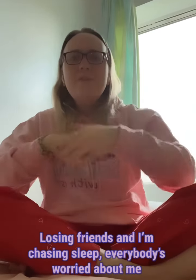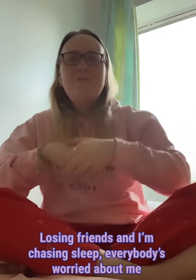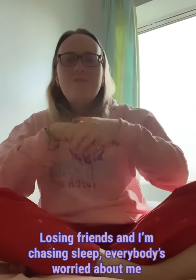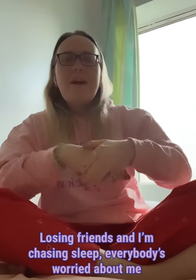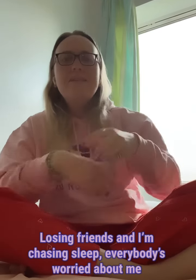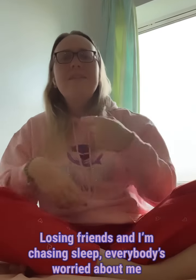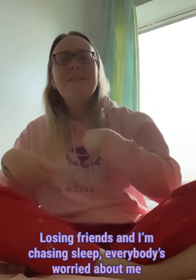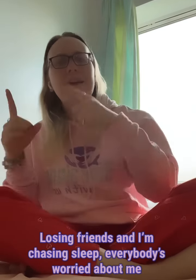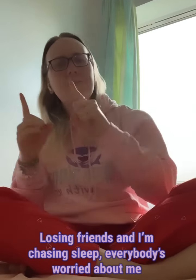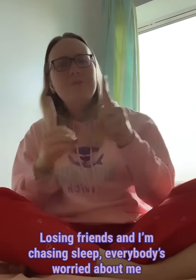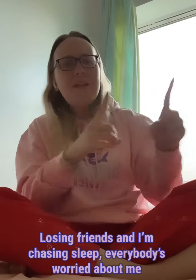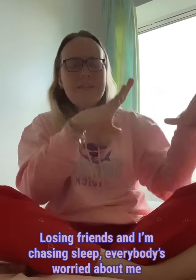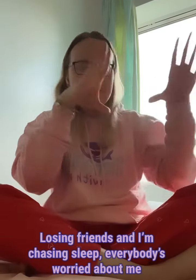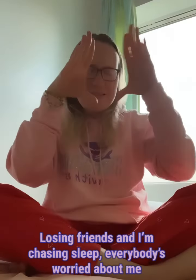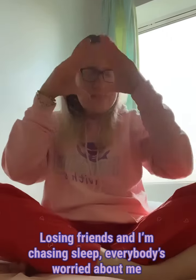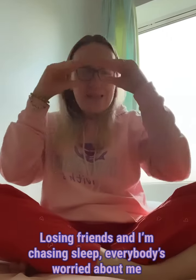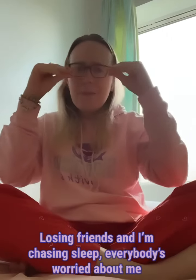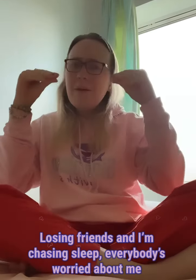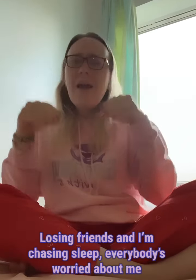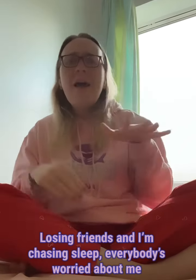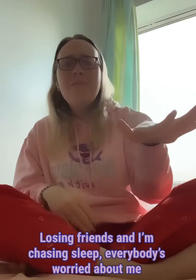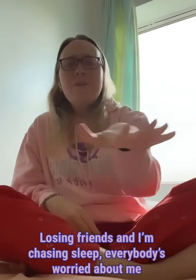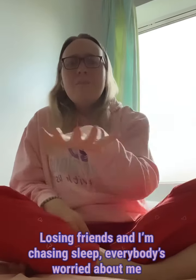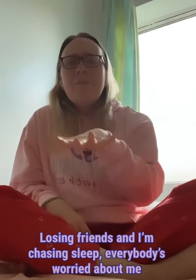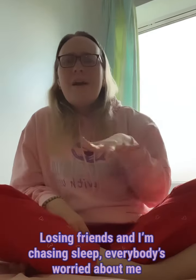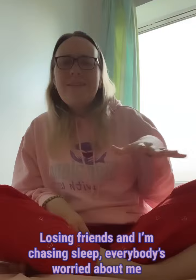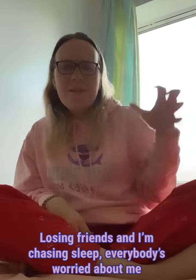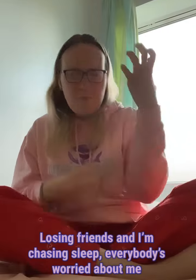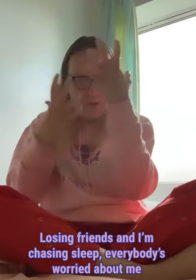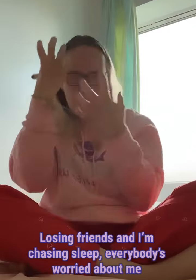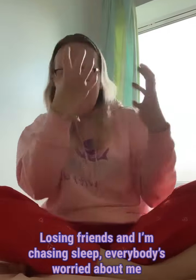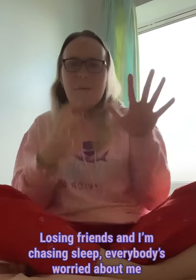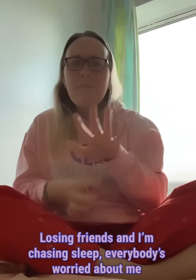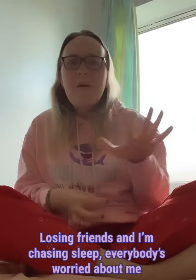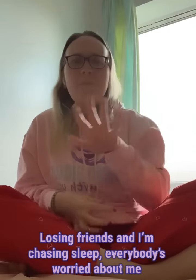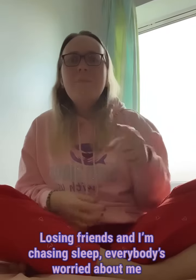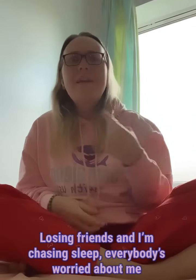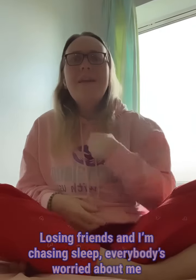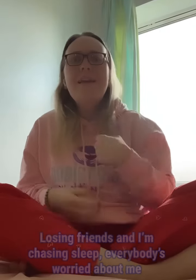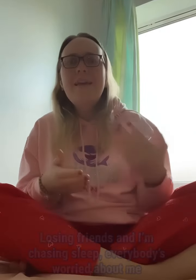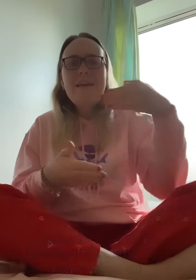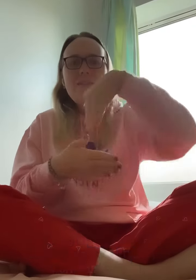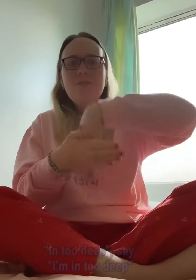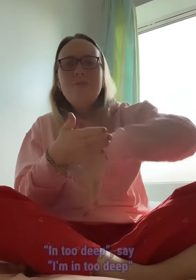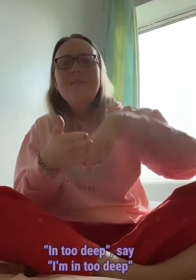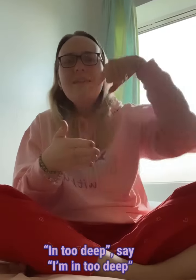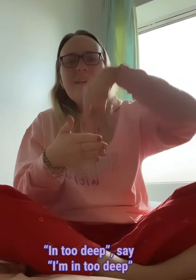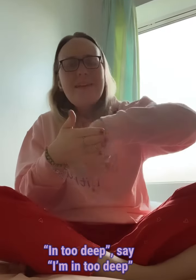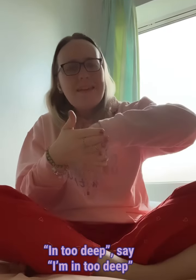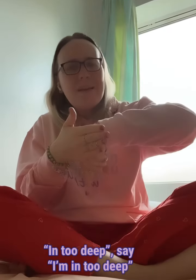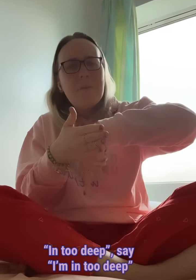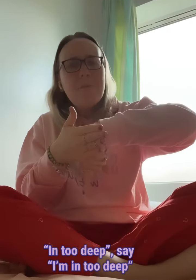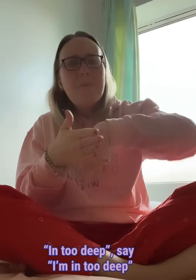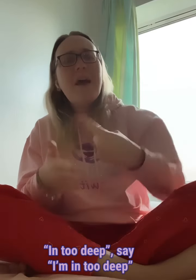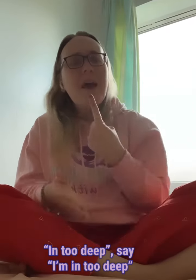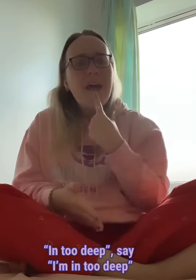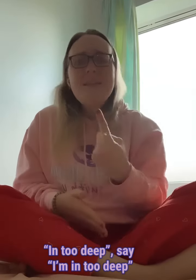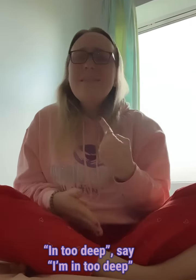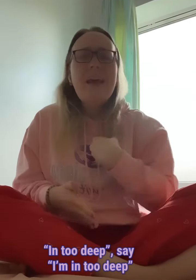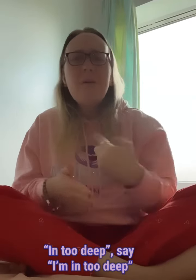Losing friends and I'm chasing sleep. Everybody's worried about me. In too deep, say I'm